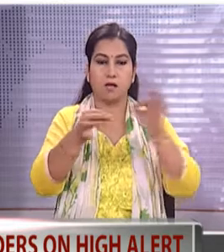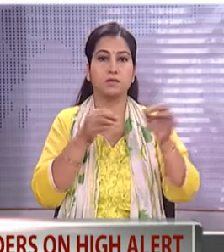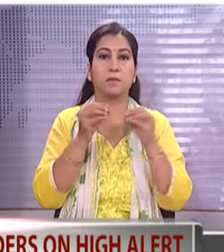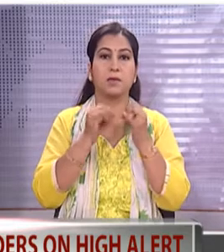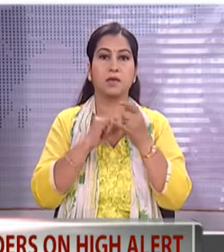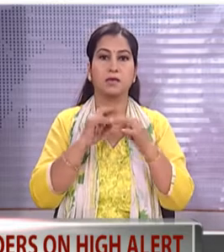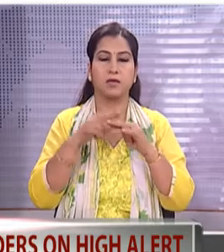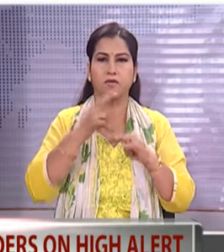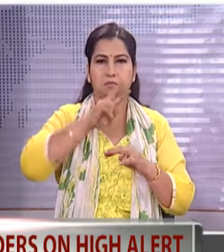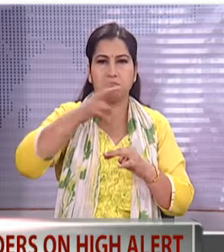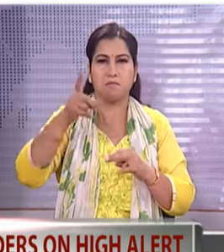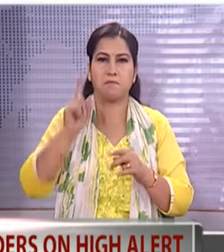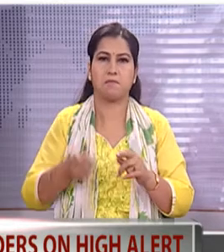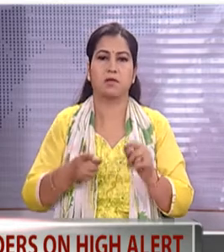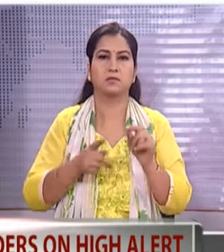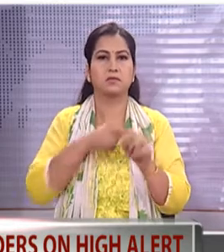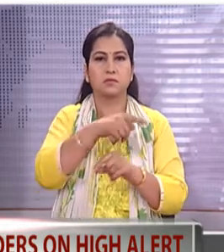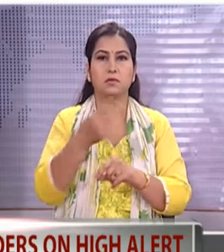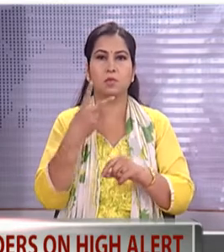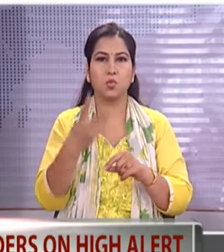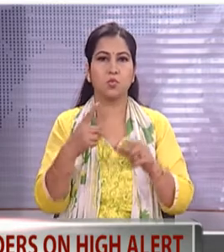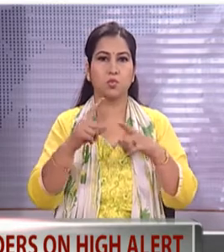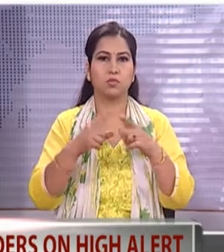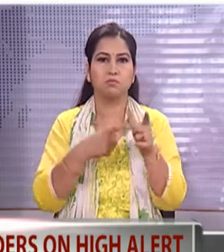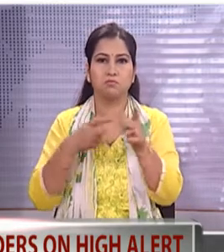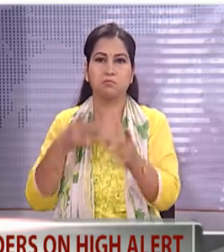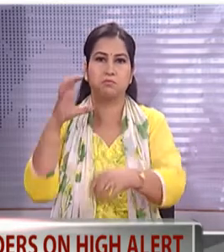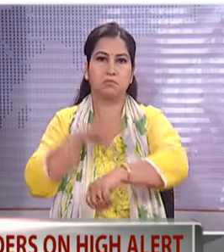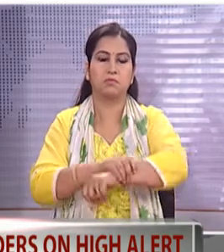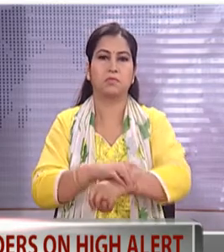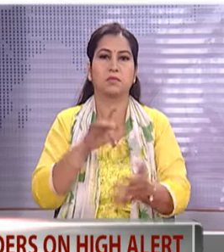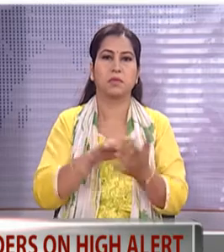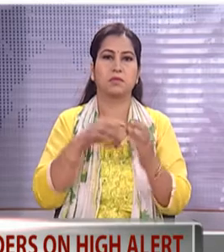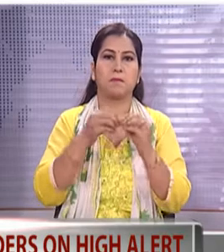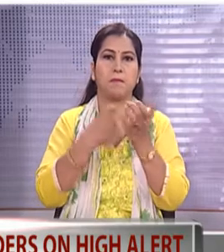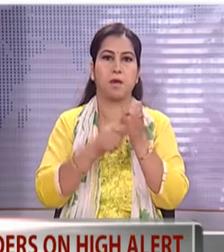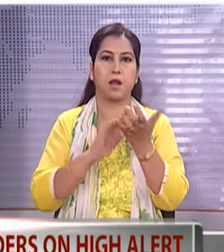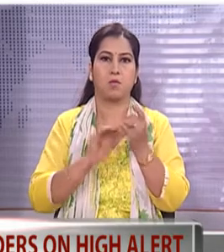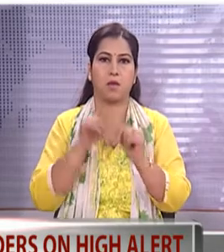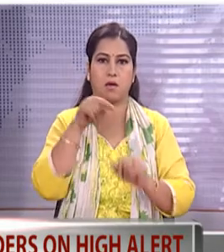to give befitting reply. Meanwhile, two Jaish-e-Mohammed terrorists arrested in Baramulla.